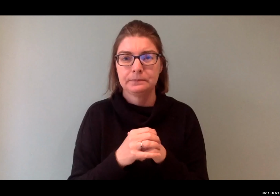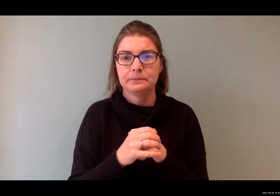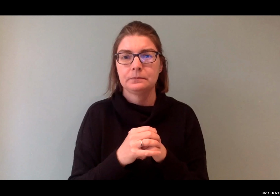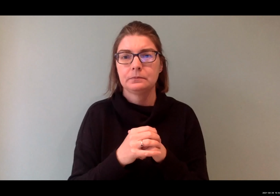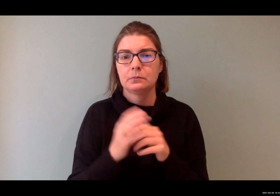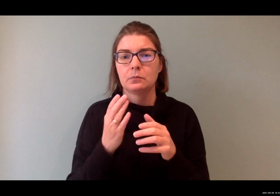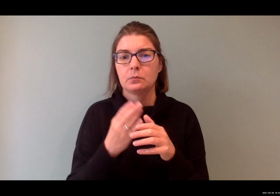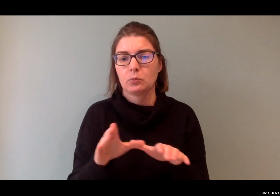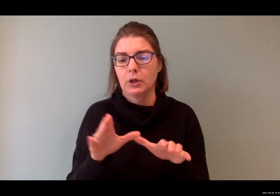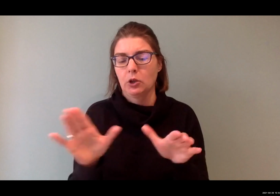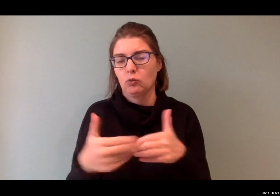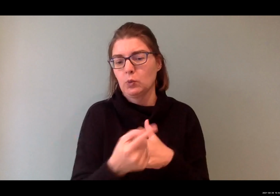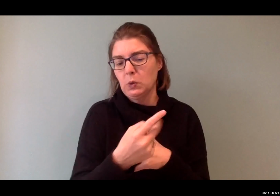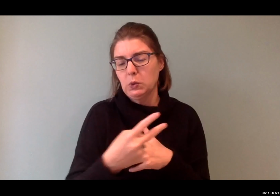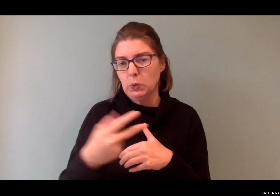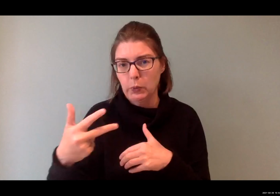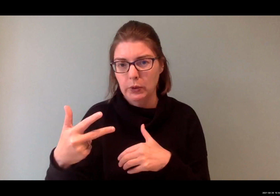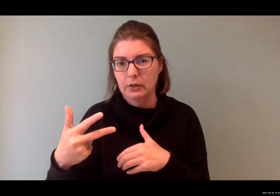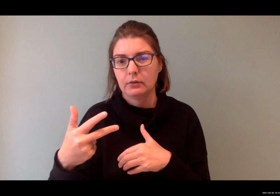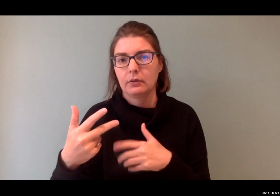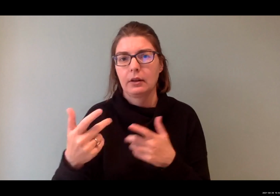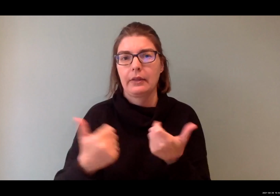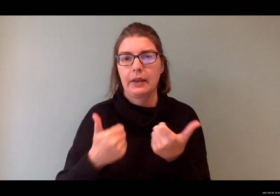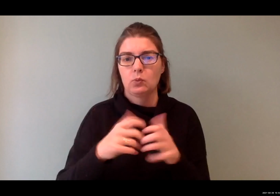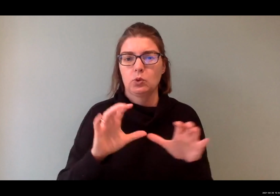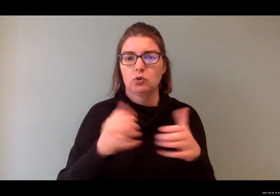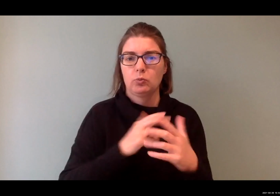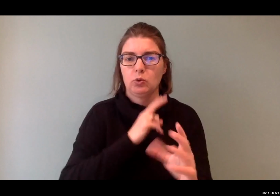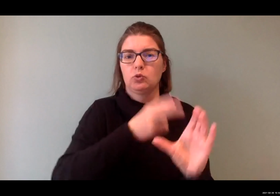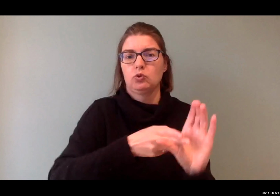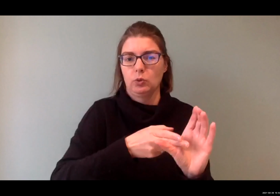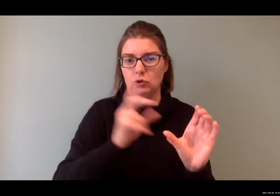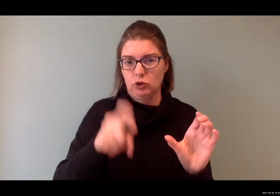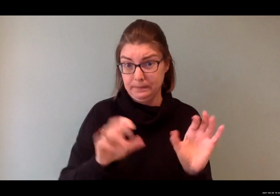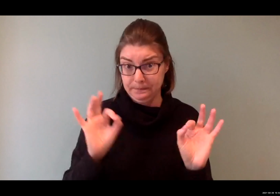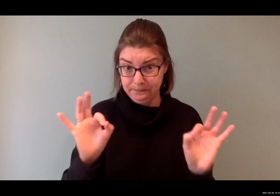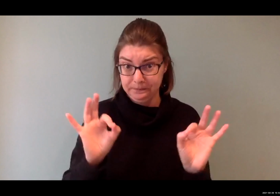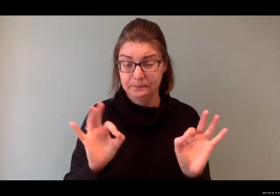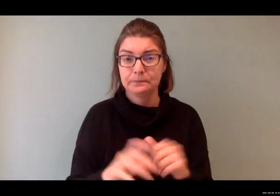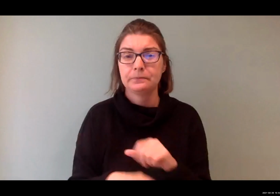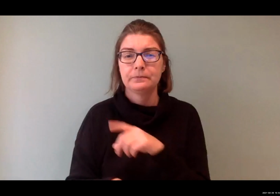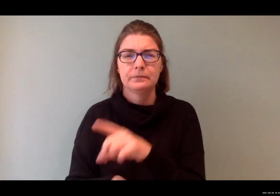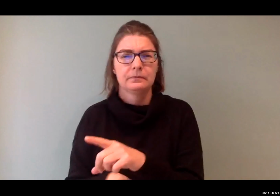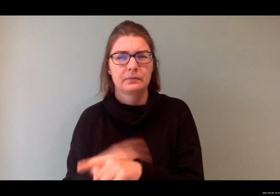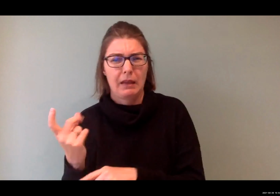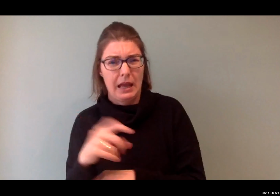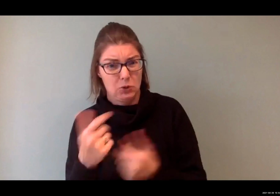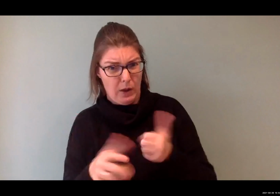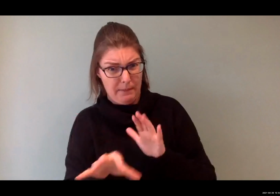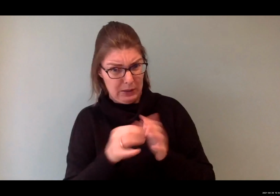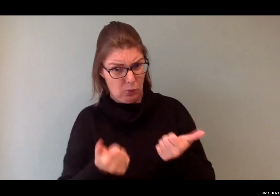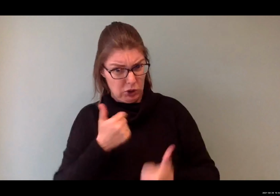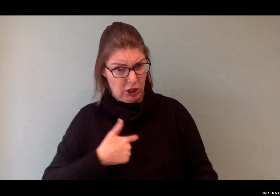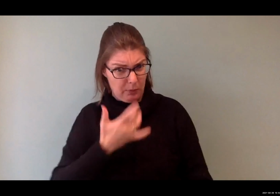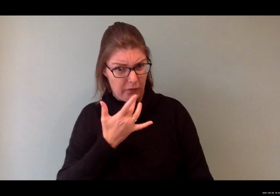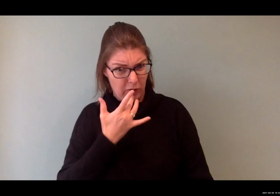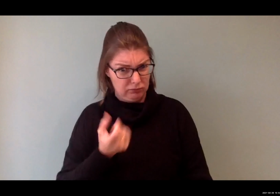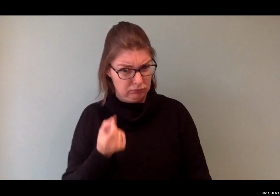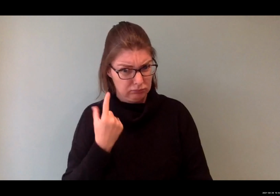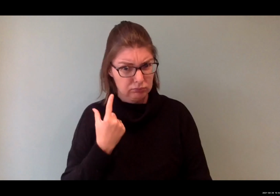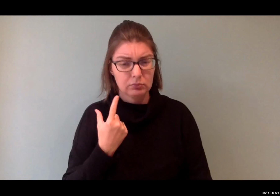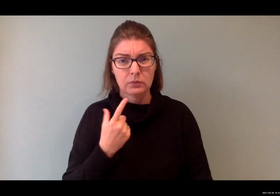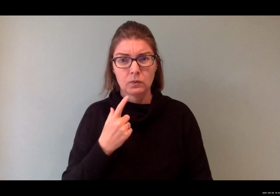Breakout Group 1, 2, 3, and that's the group that you should go into. So do you pick any one you want, or how? Because I've got like